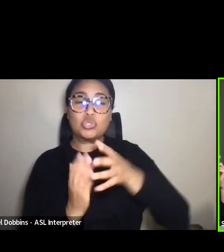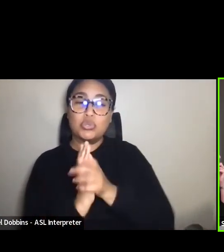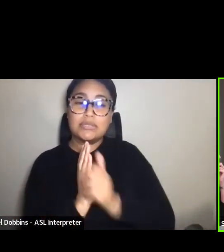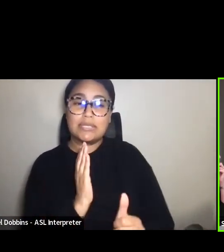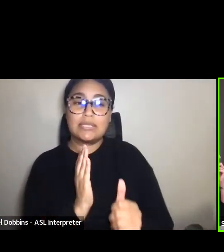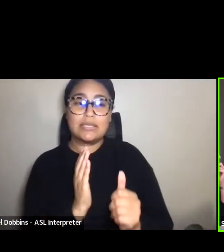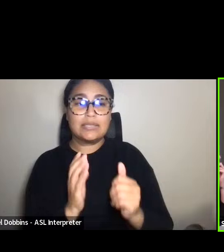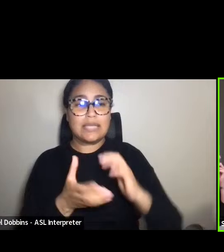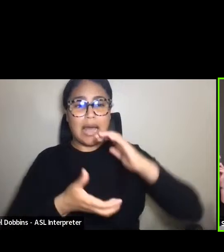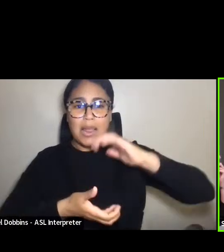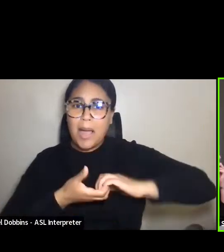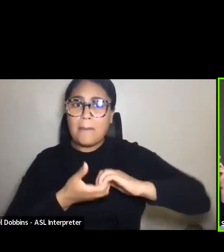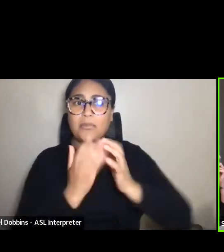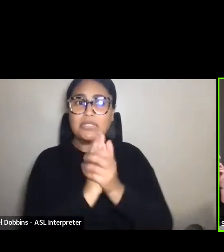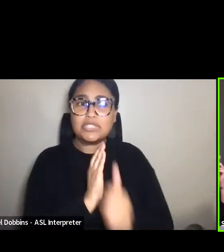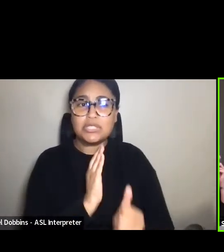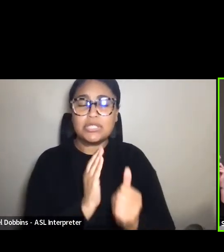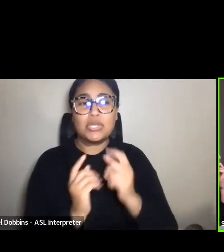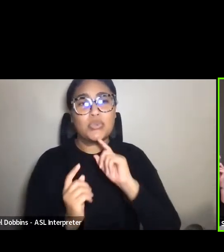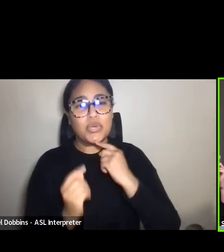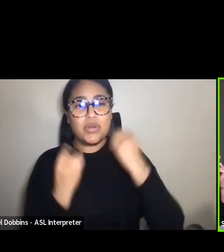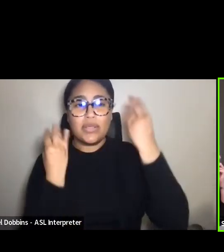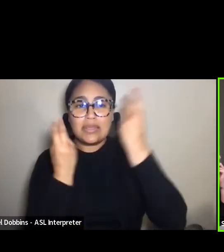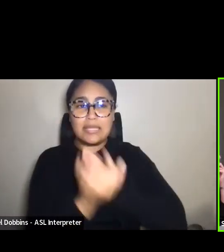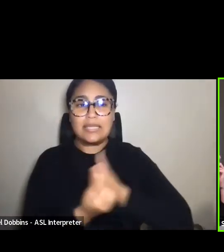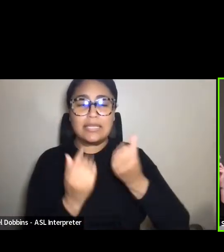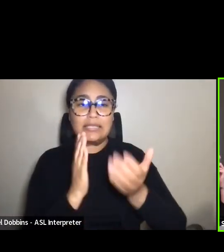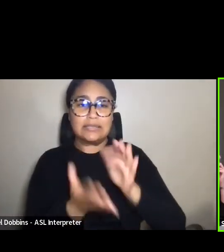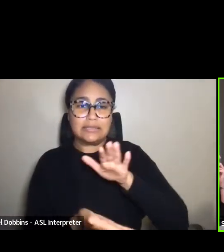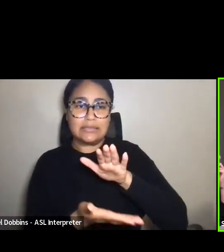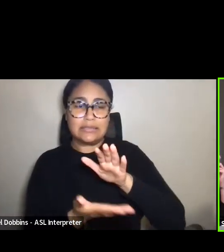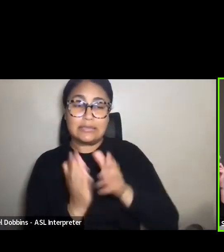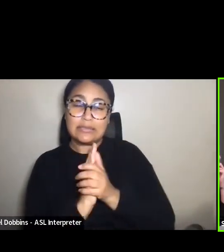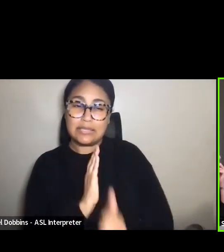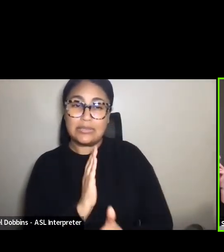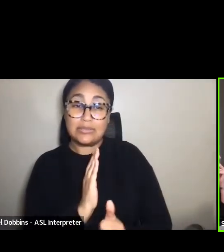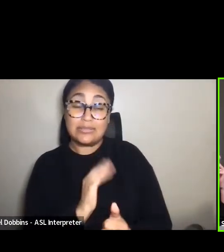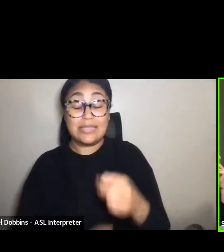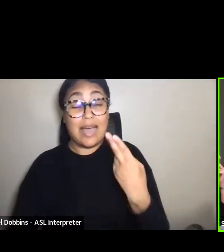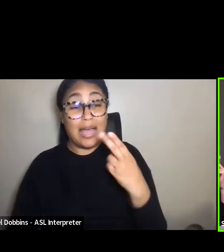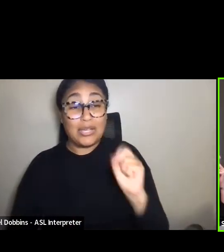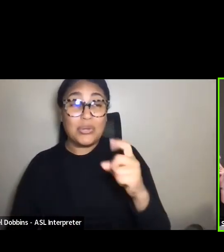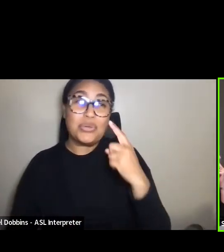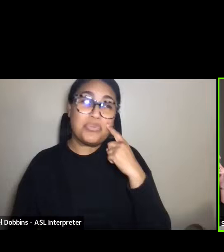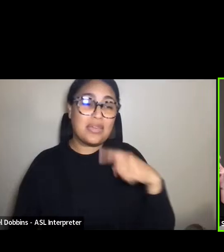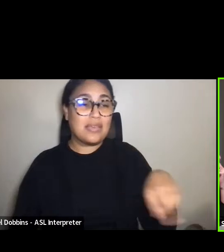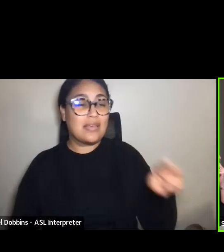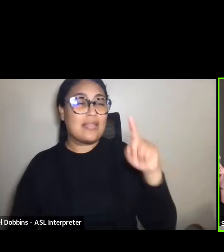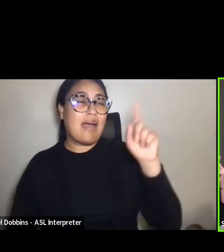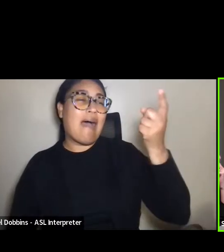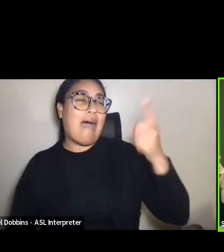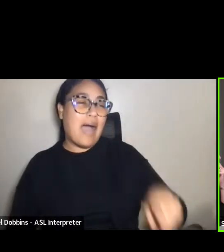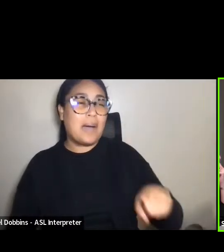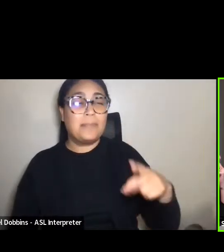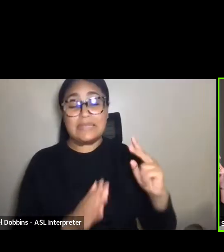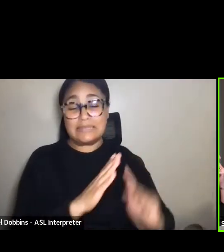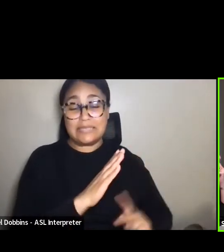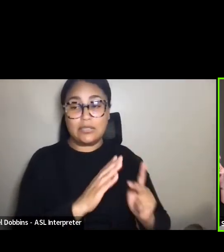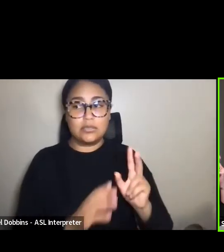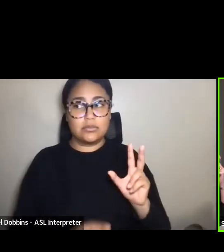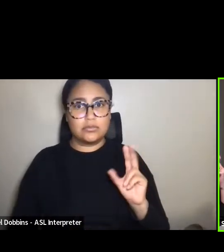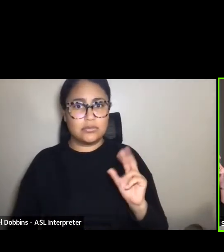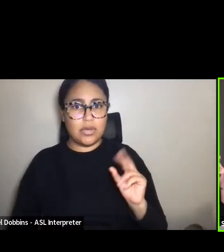collaboration skills and the critical thinking skills. And we don't oftentimes think of that at high school. You think, oh, well, that happens in kindergarten. But do you